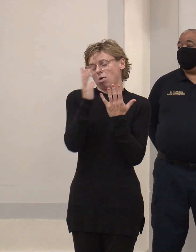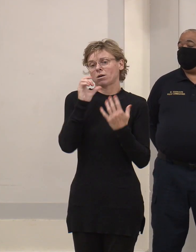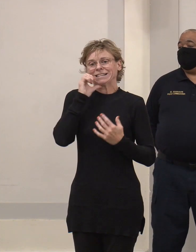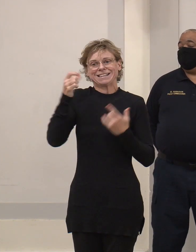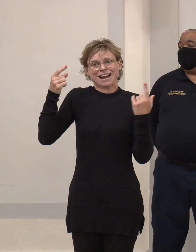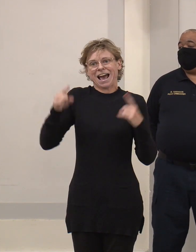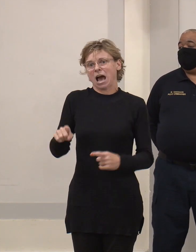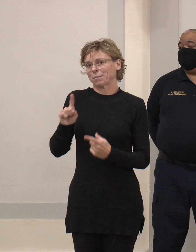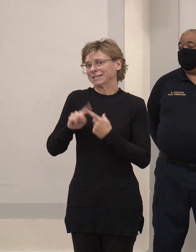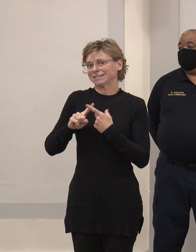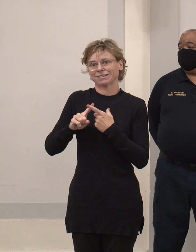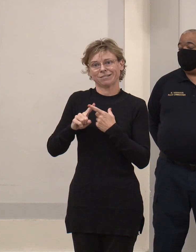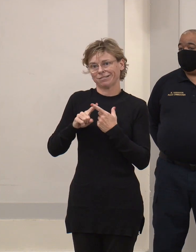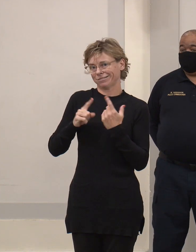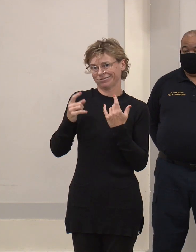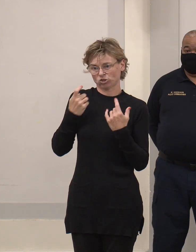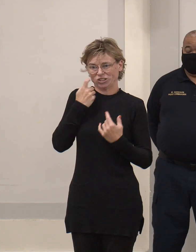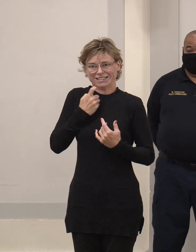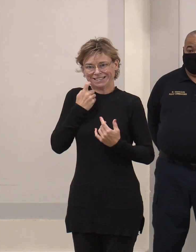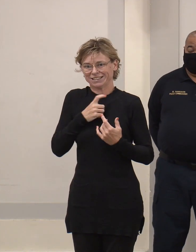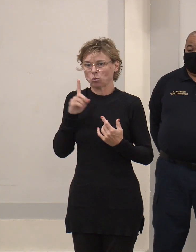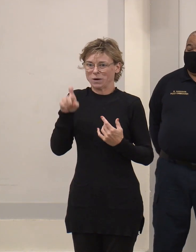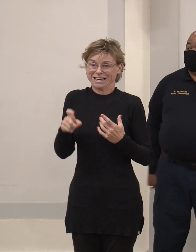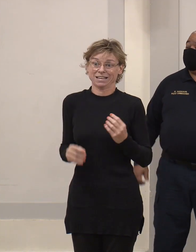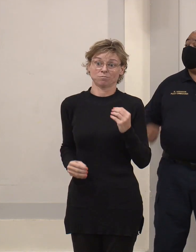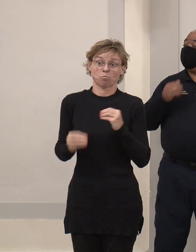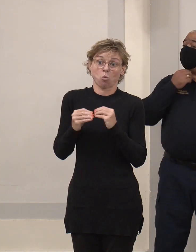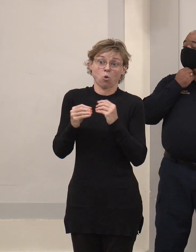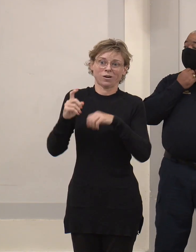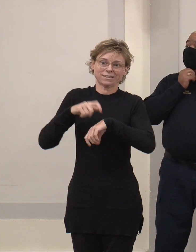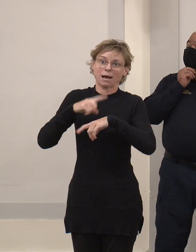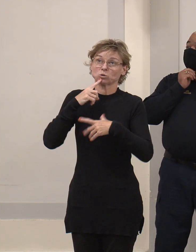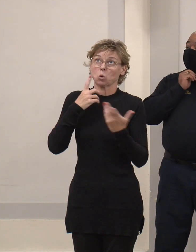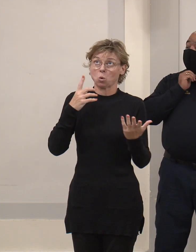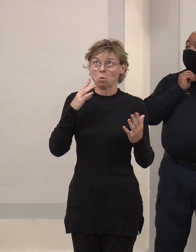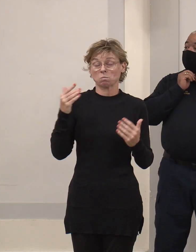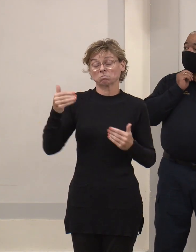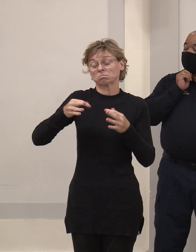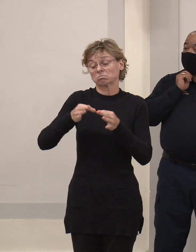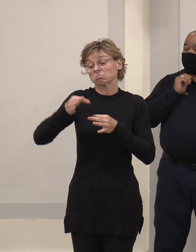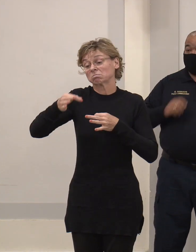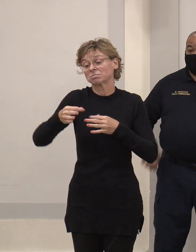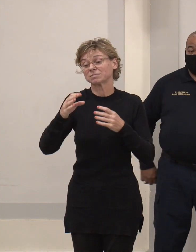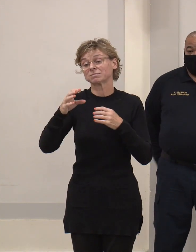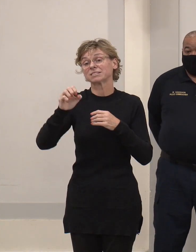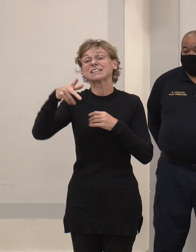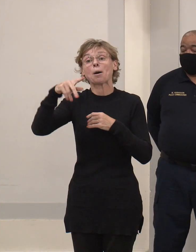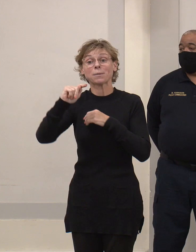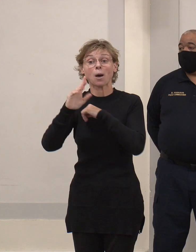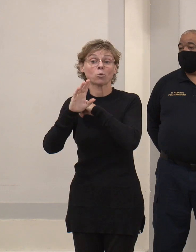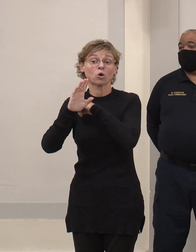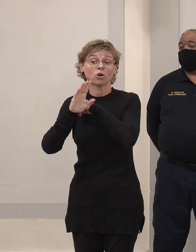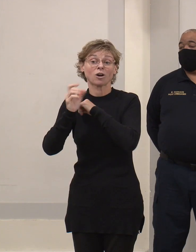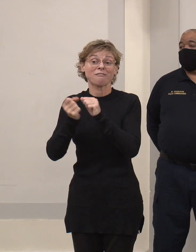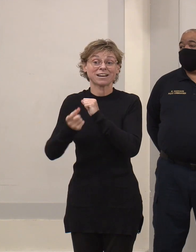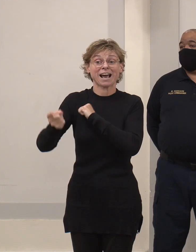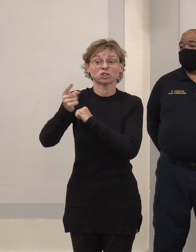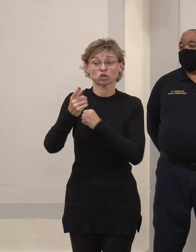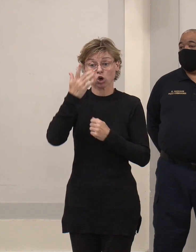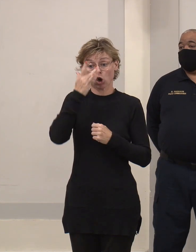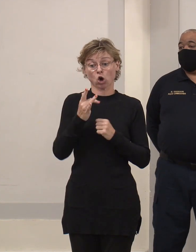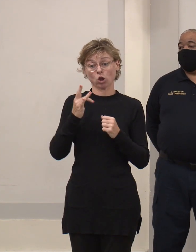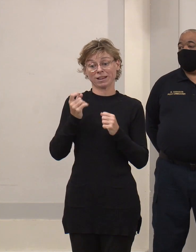time. And so we would be looking, likewise at, September of next year. So certainly by early next school year, we would love to